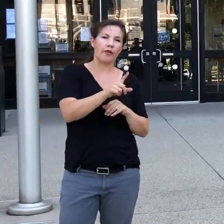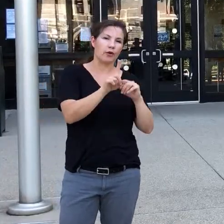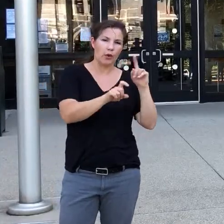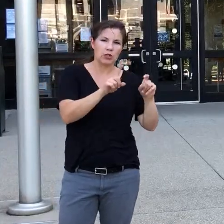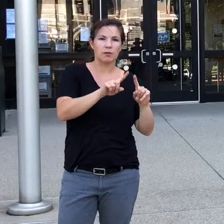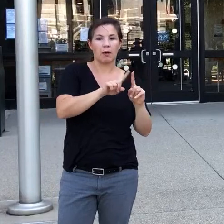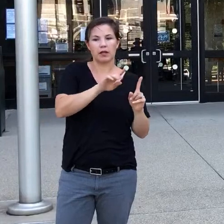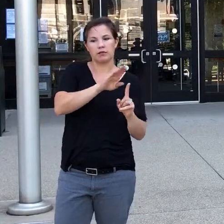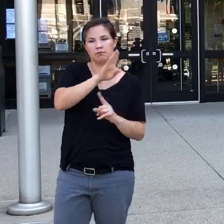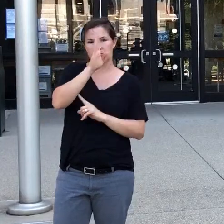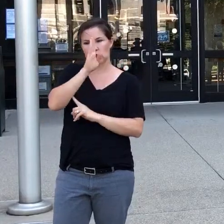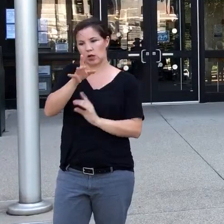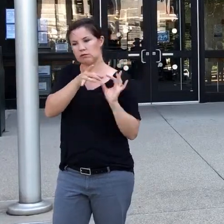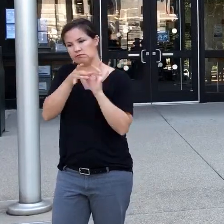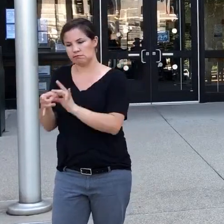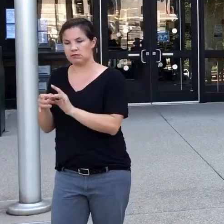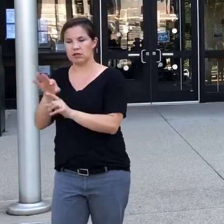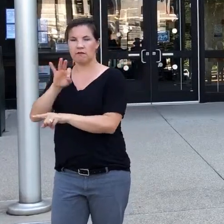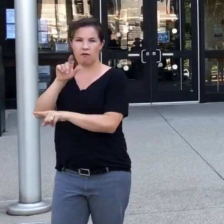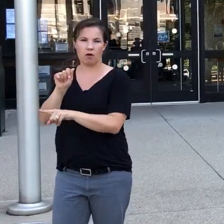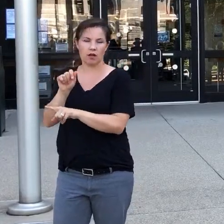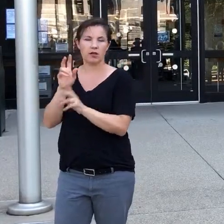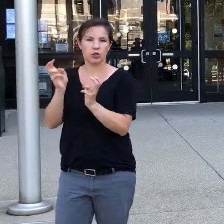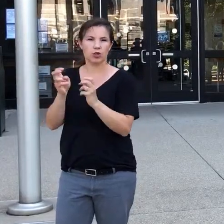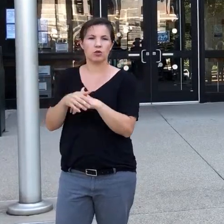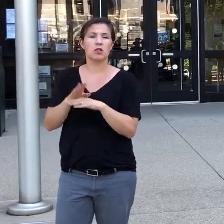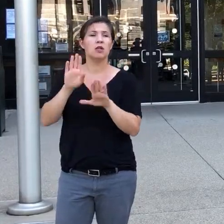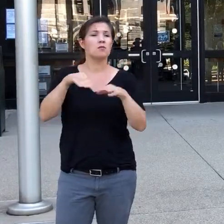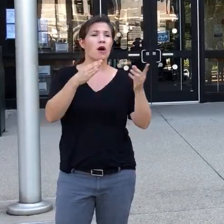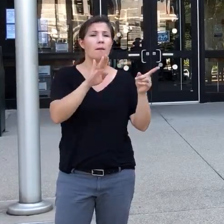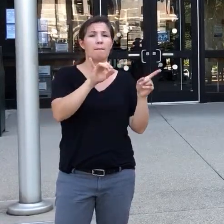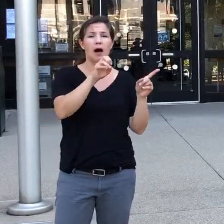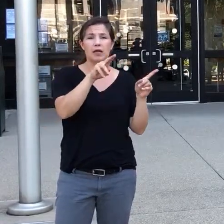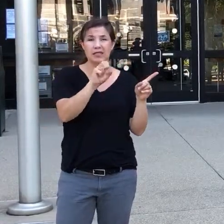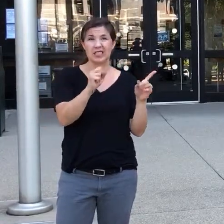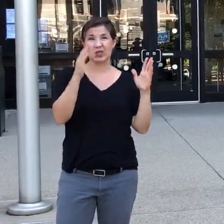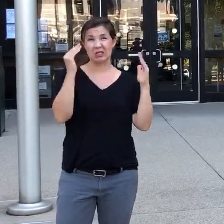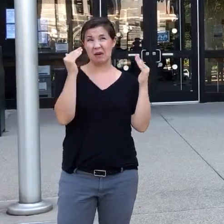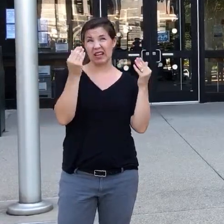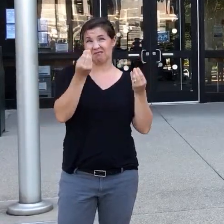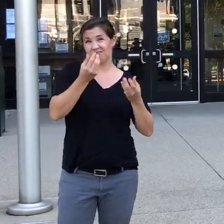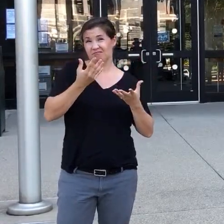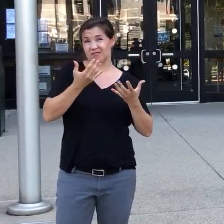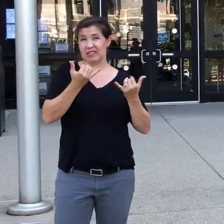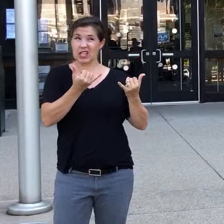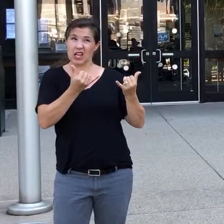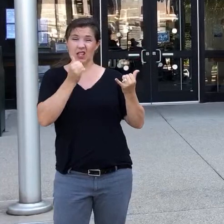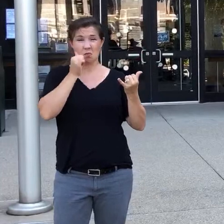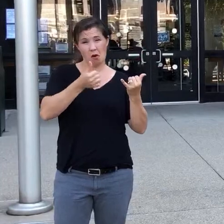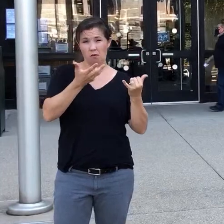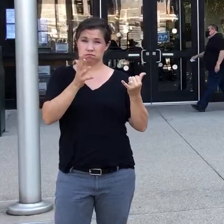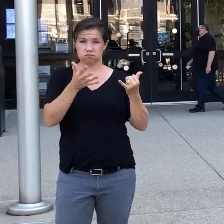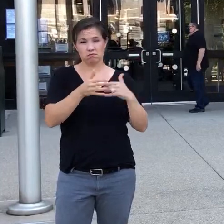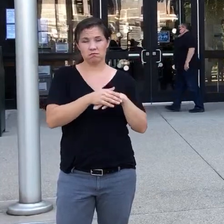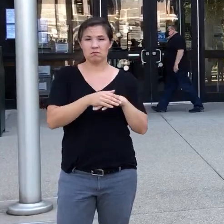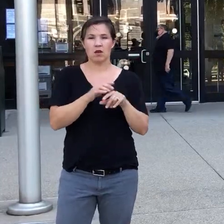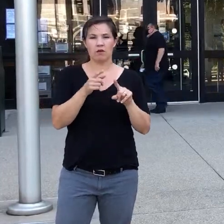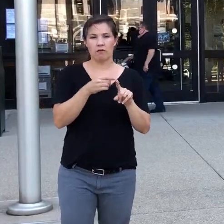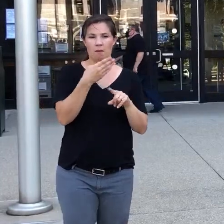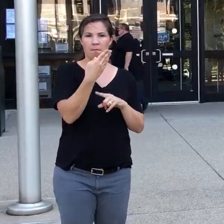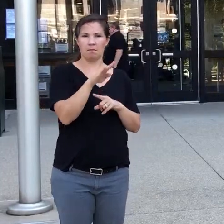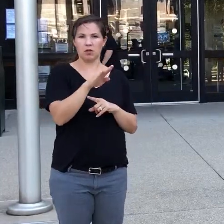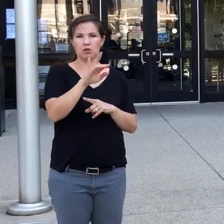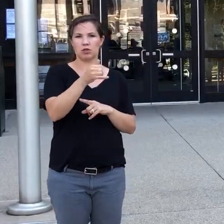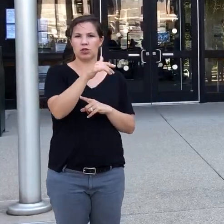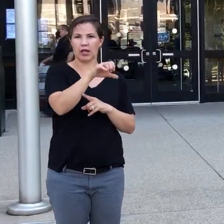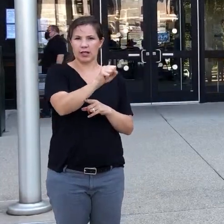Marlins issue, and those were provided to the Bisons. We're expecting to hear back, if not later today, tomorrow, from the Blue Jays